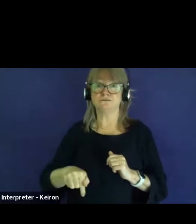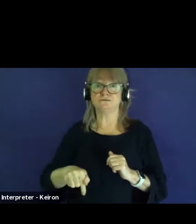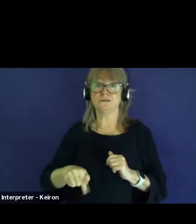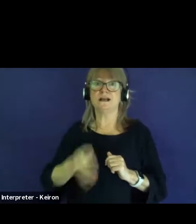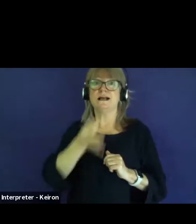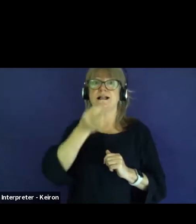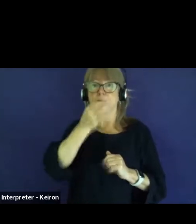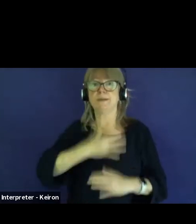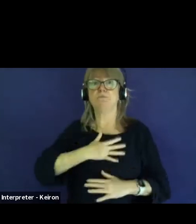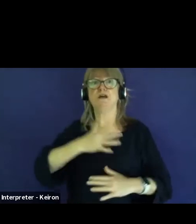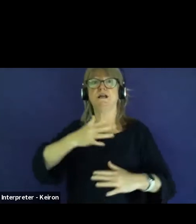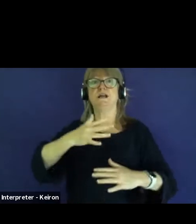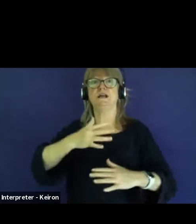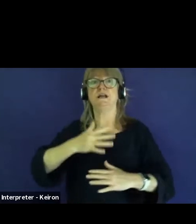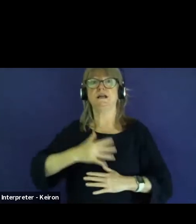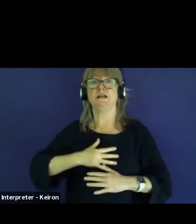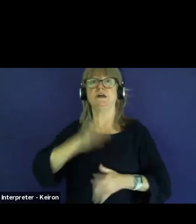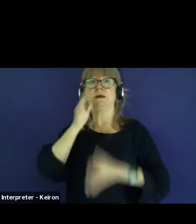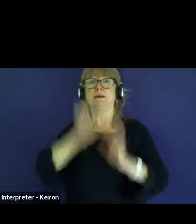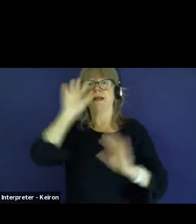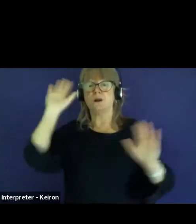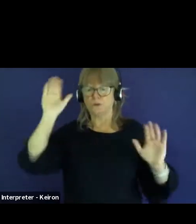little bit of breathing to bring us